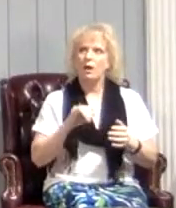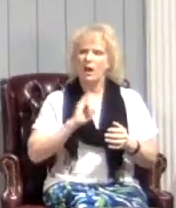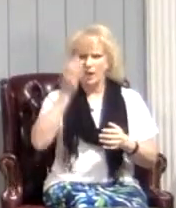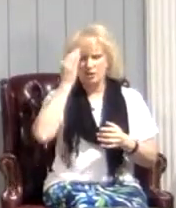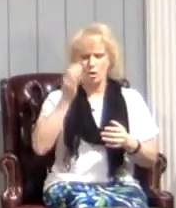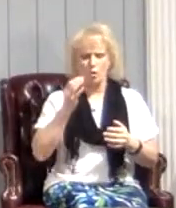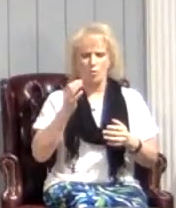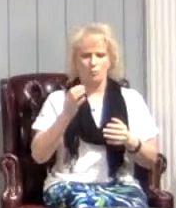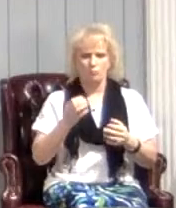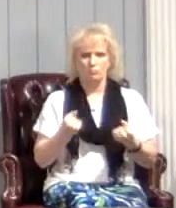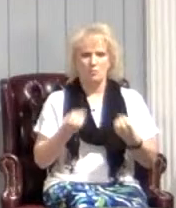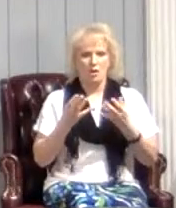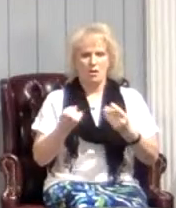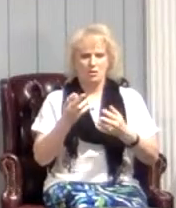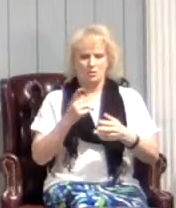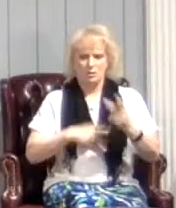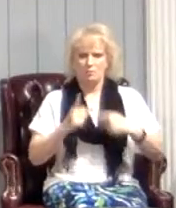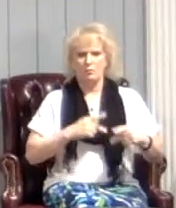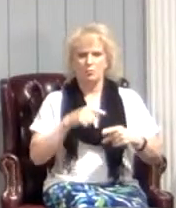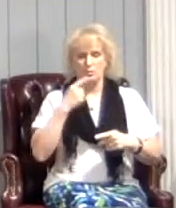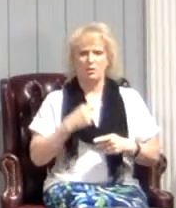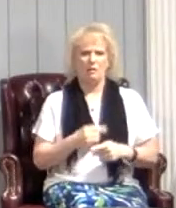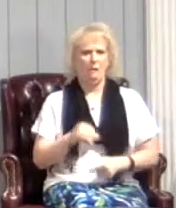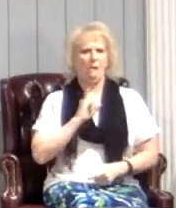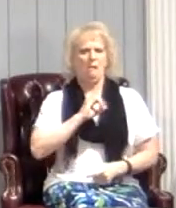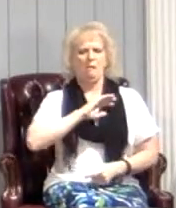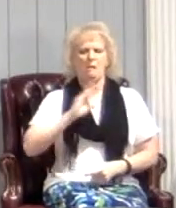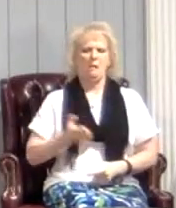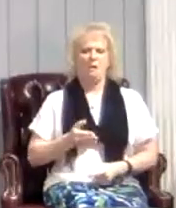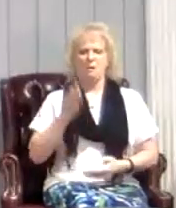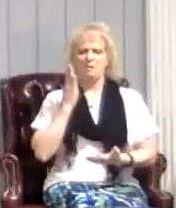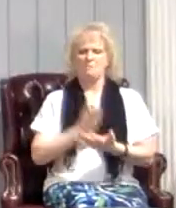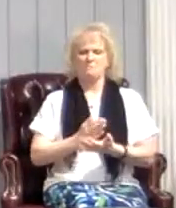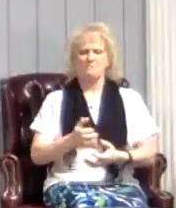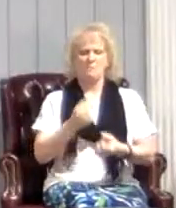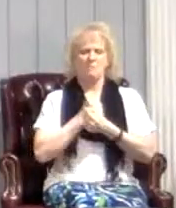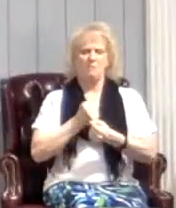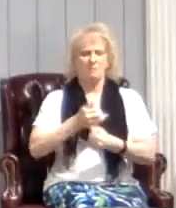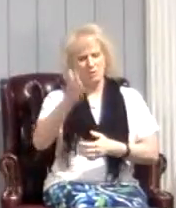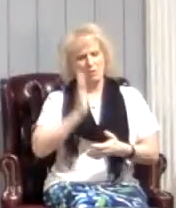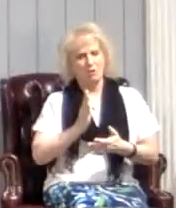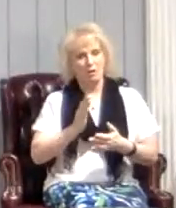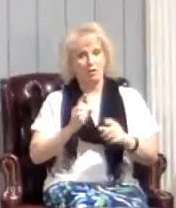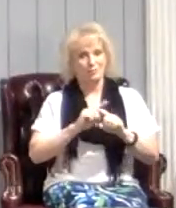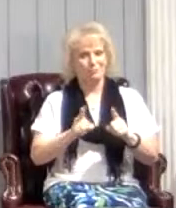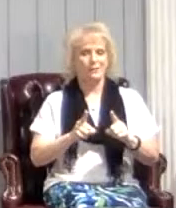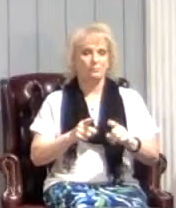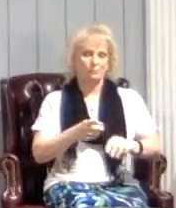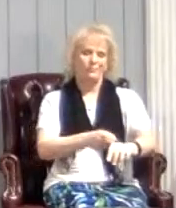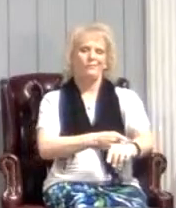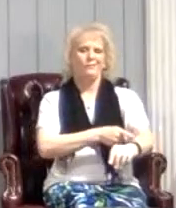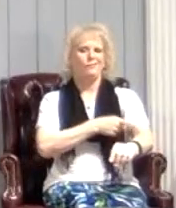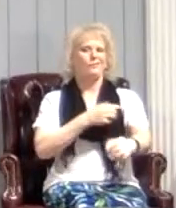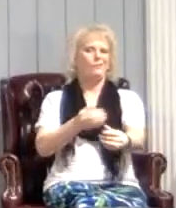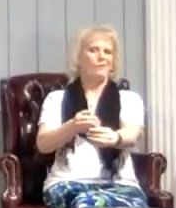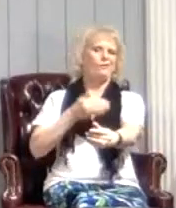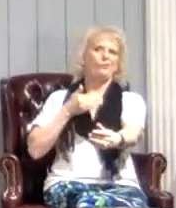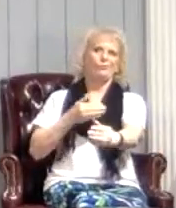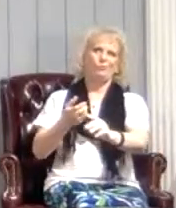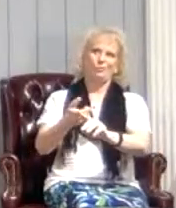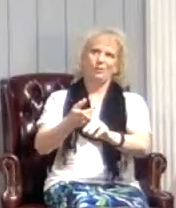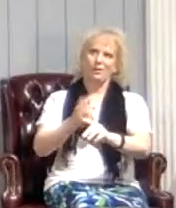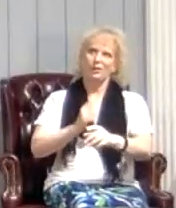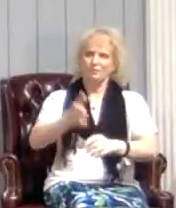people who says, I'll never stop loving God, but they're a long way from God today. I know a lot of people who have said those kind of